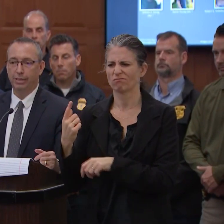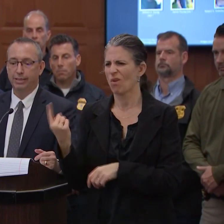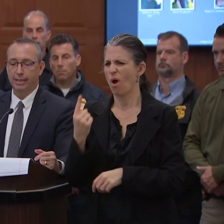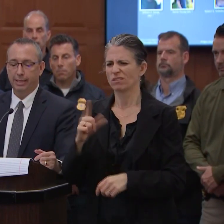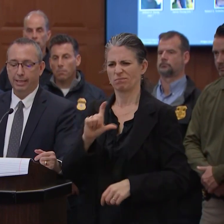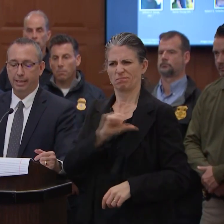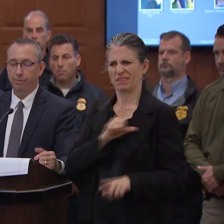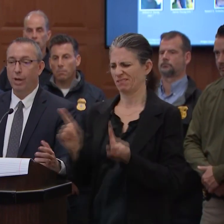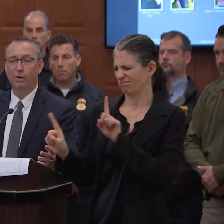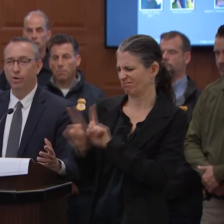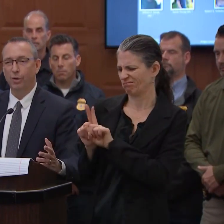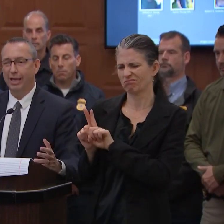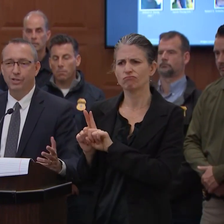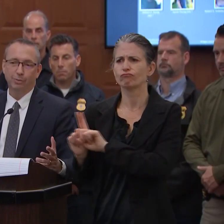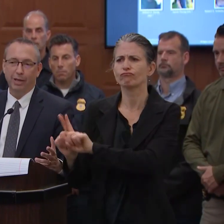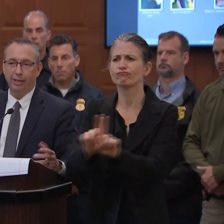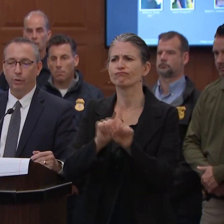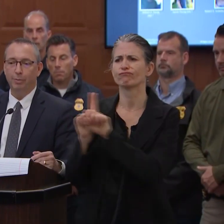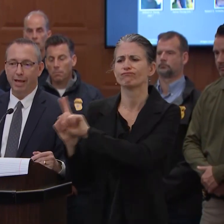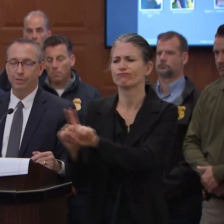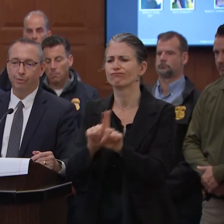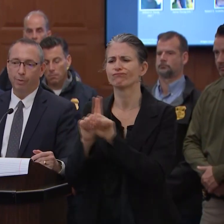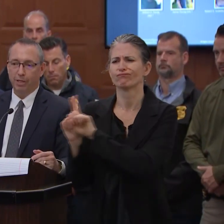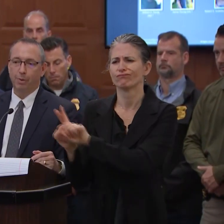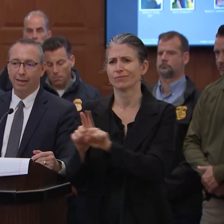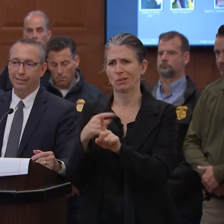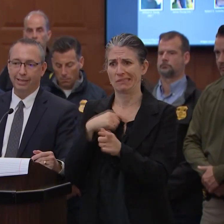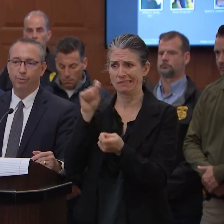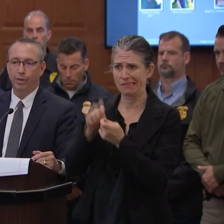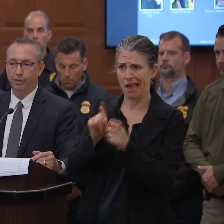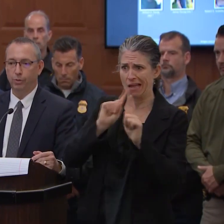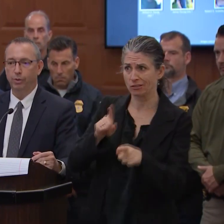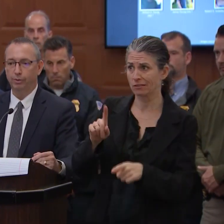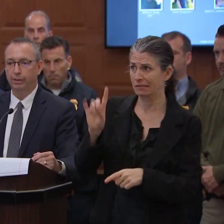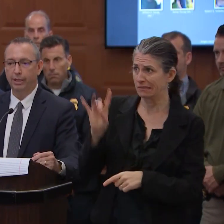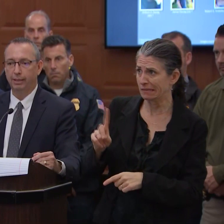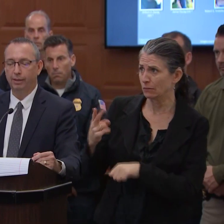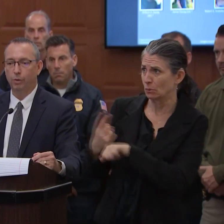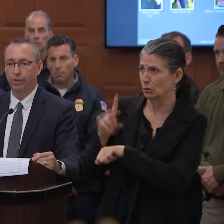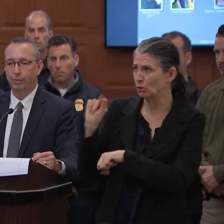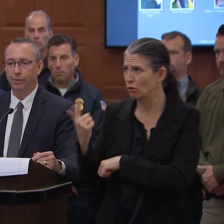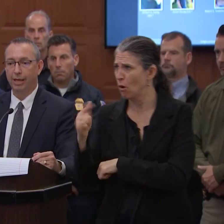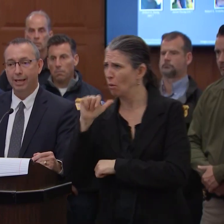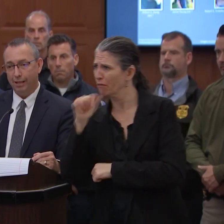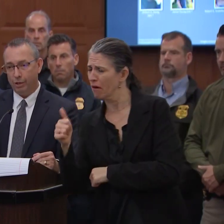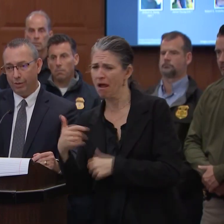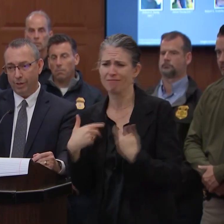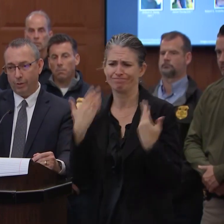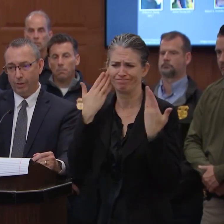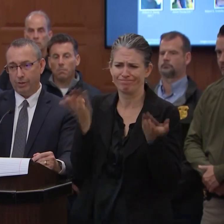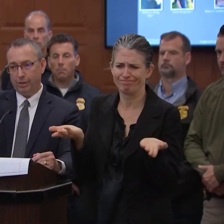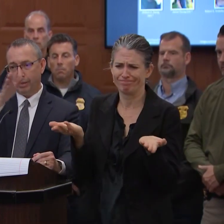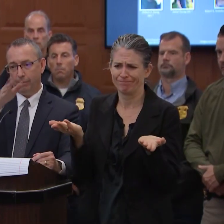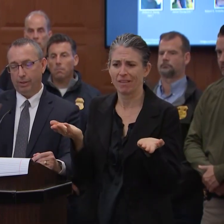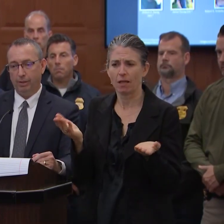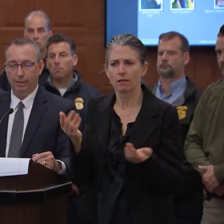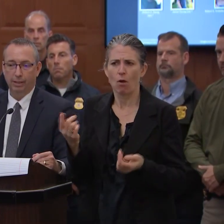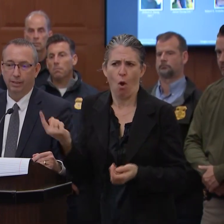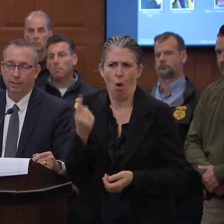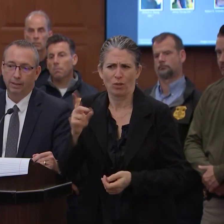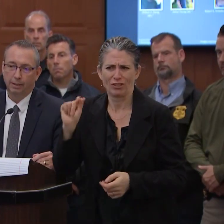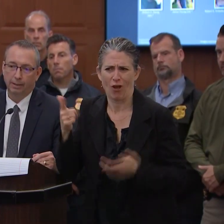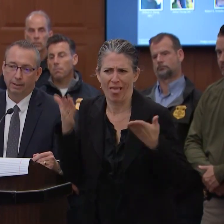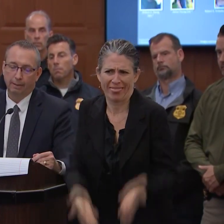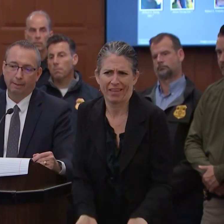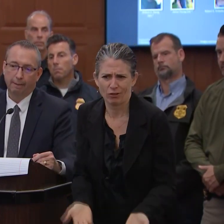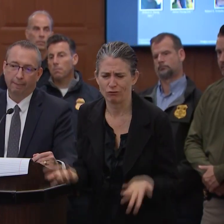the streets. So I don't know the answer, but I can only imagine from a best practice standpoint, sure, that of course they would do that. Did you have another question? And I'm gonna. I